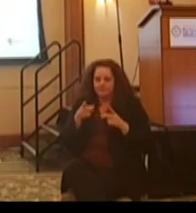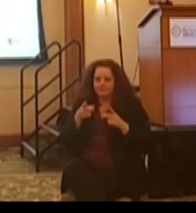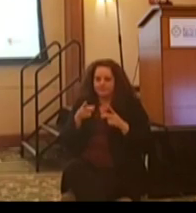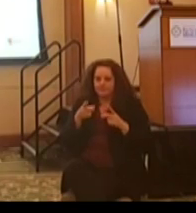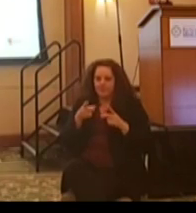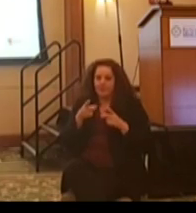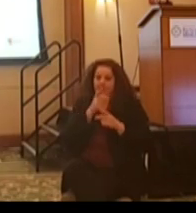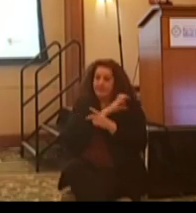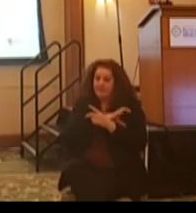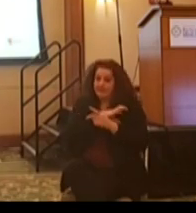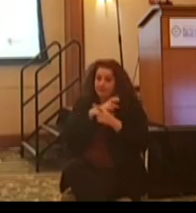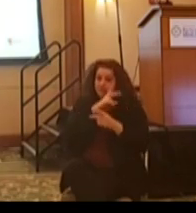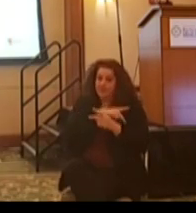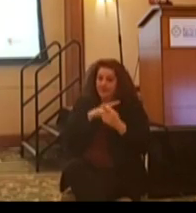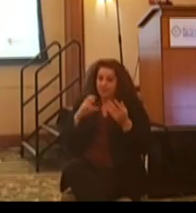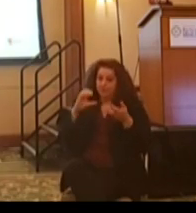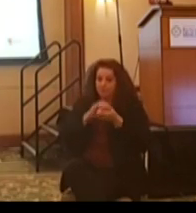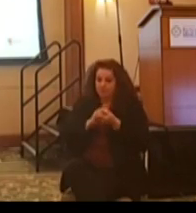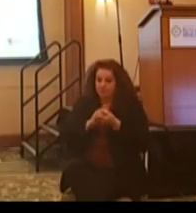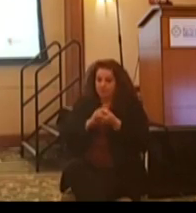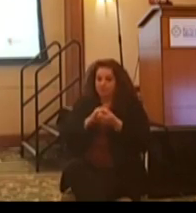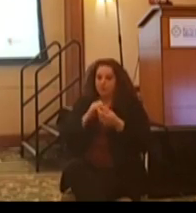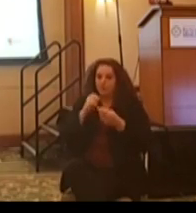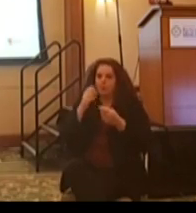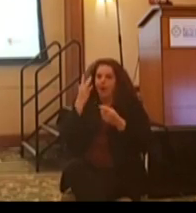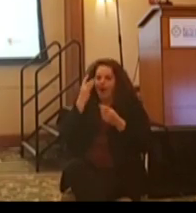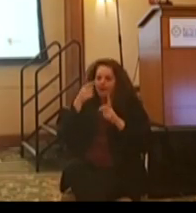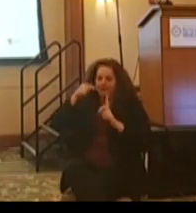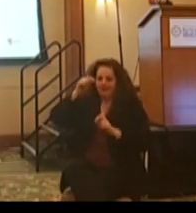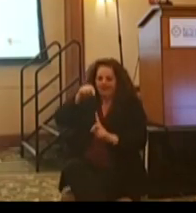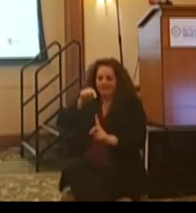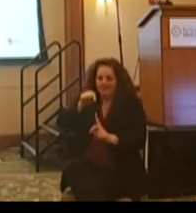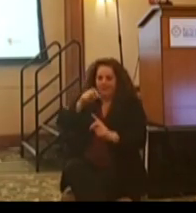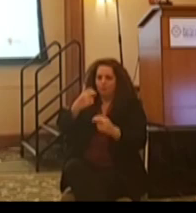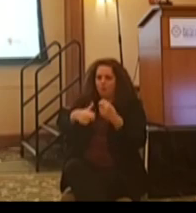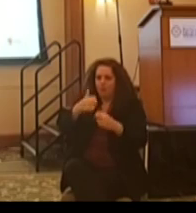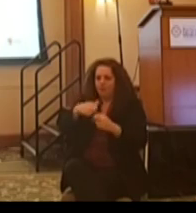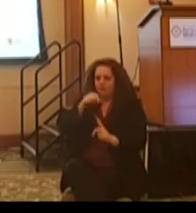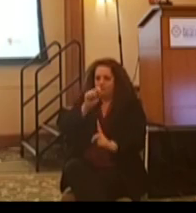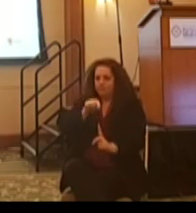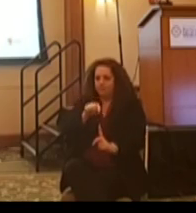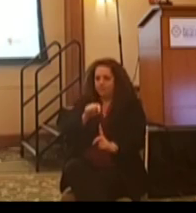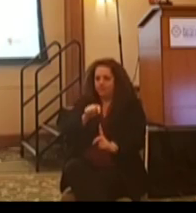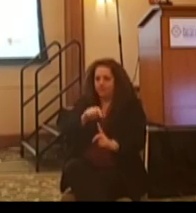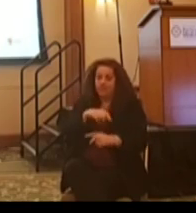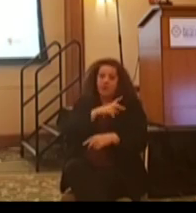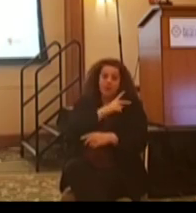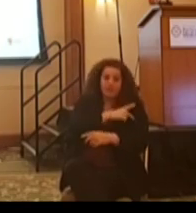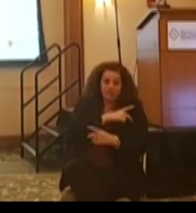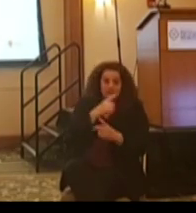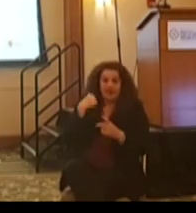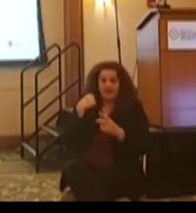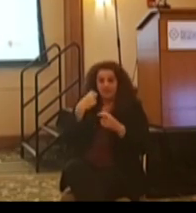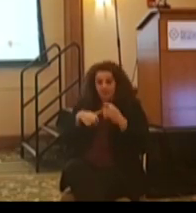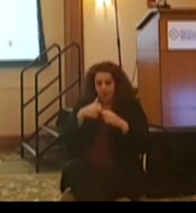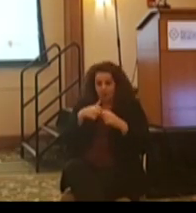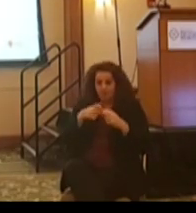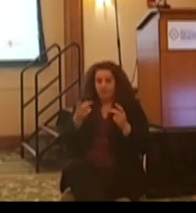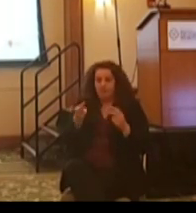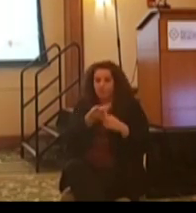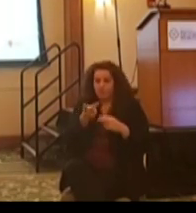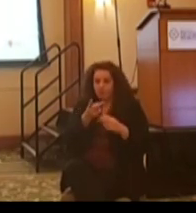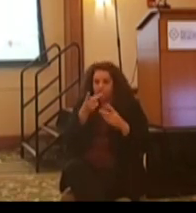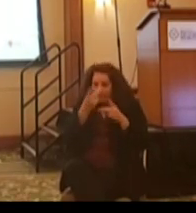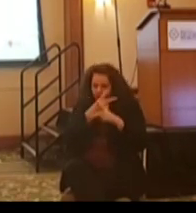together because of a problem. The patient's experiencing a problem, and they're gonna figure out what to do about